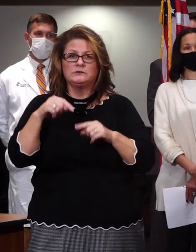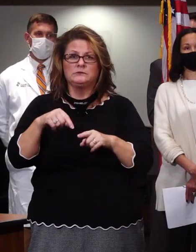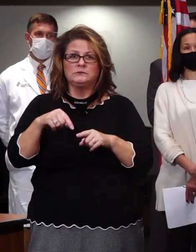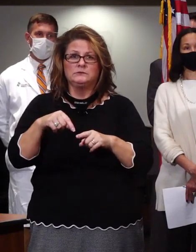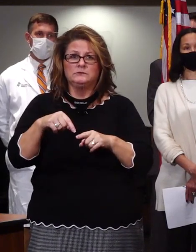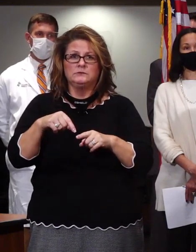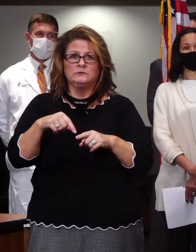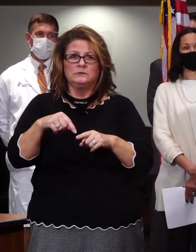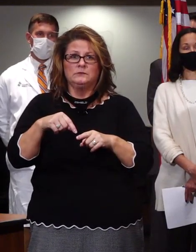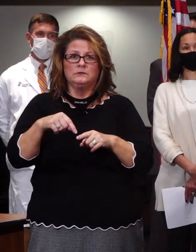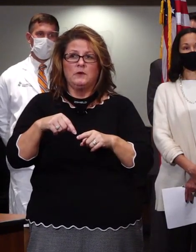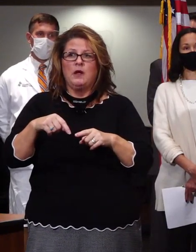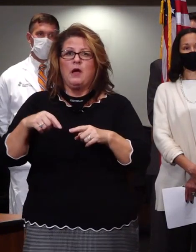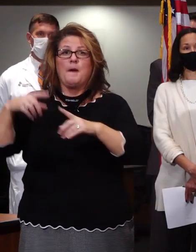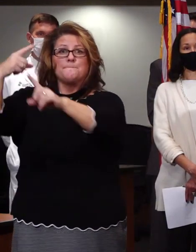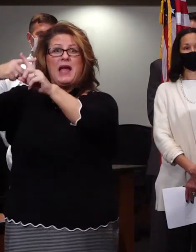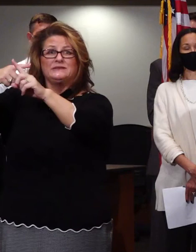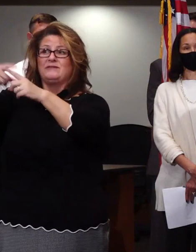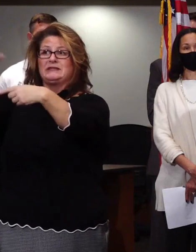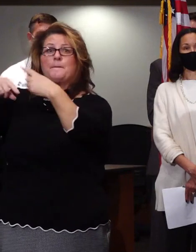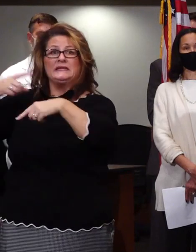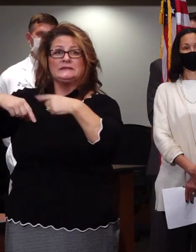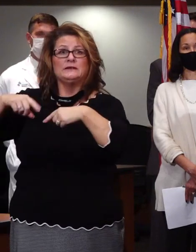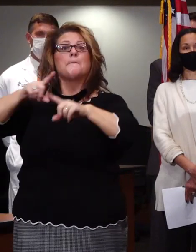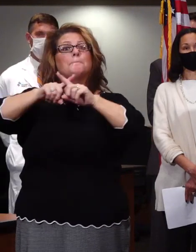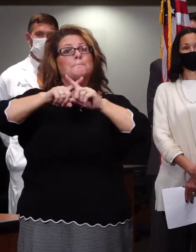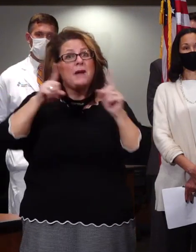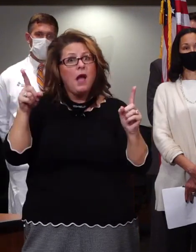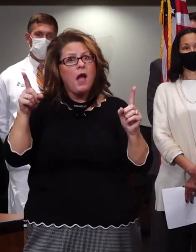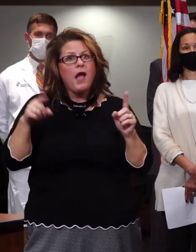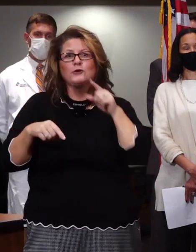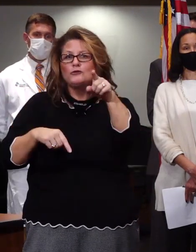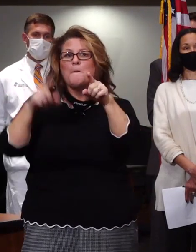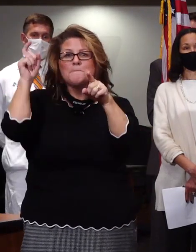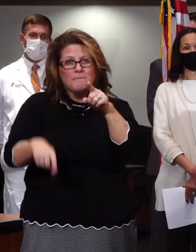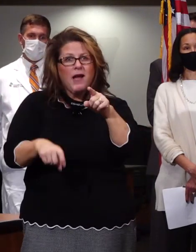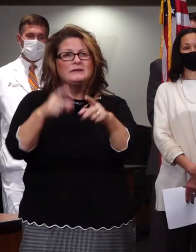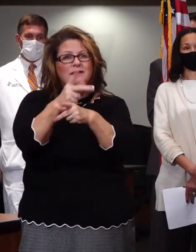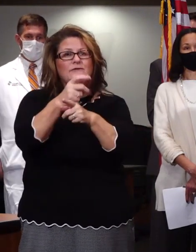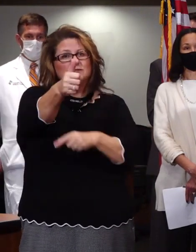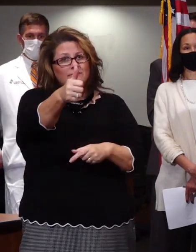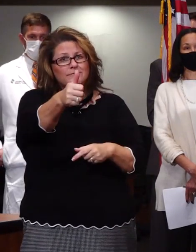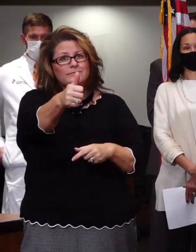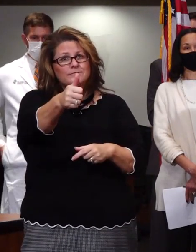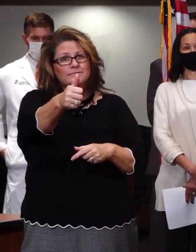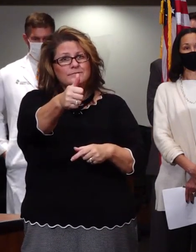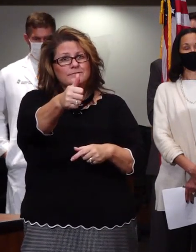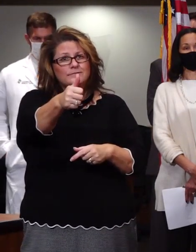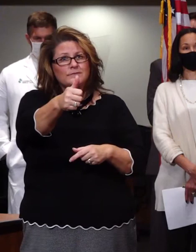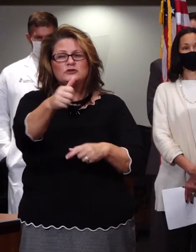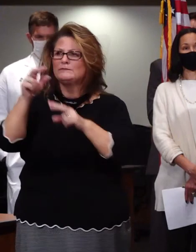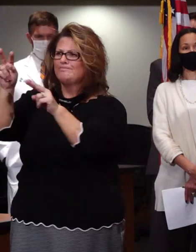to let up. Now is the time to redouble our efforts. Help is on the way. Things are going to get better, but we cannot let up